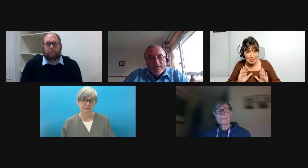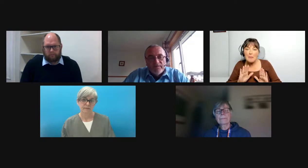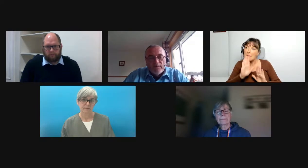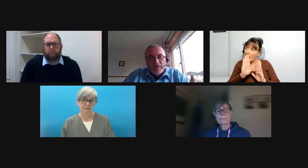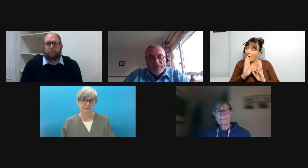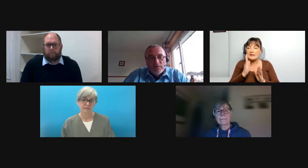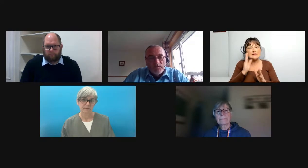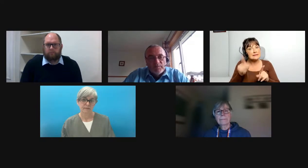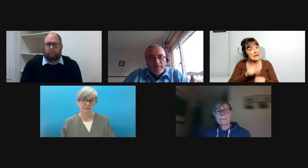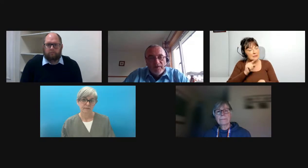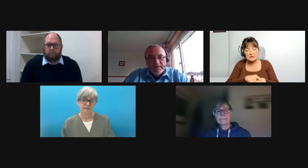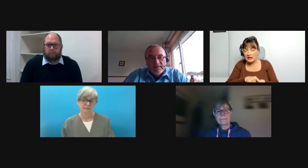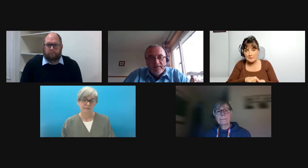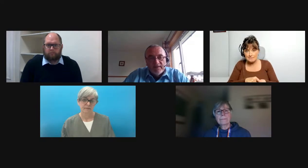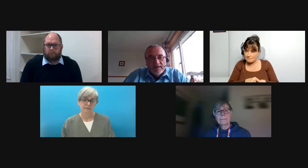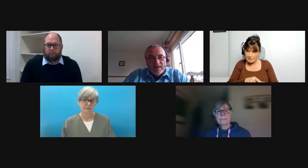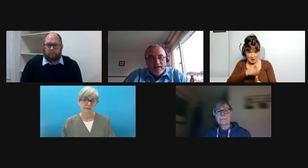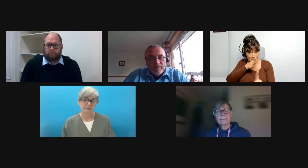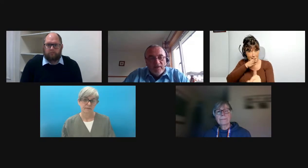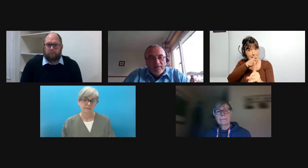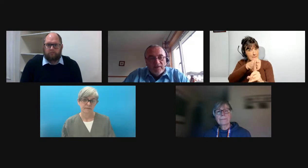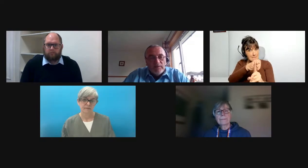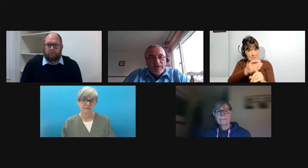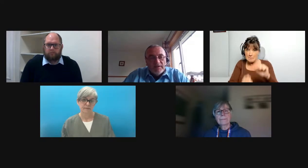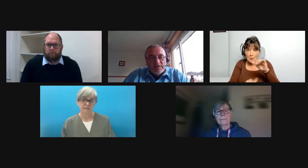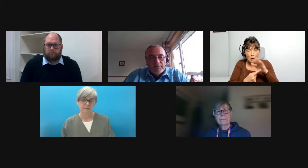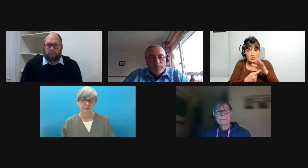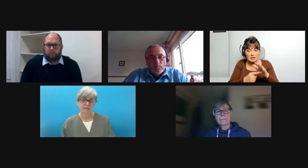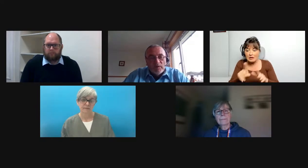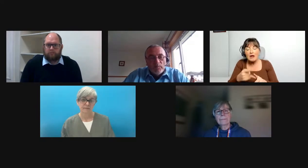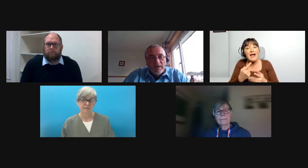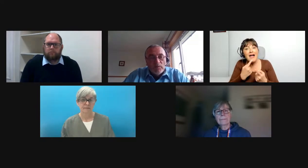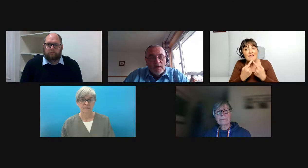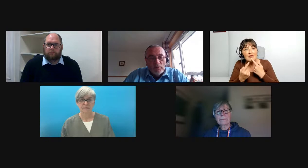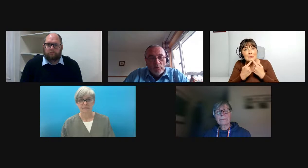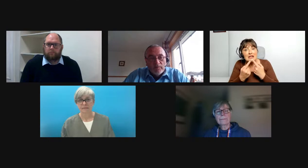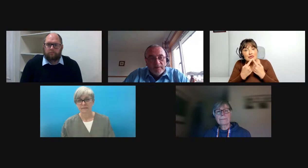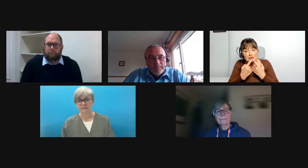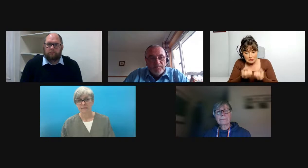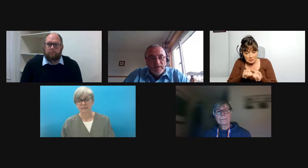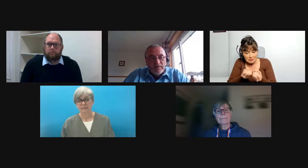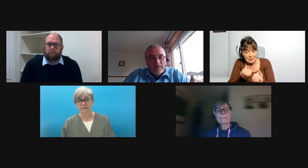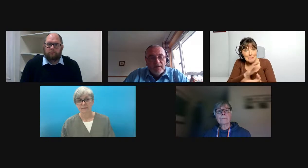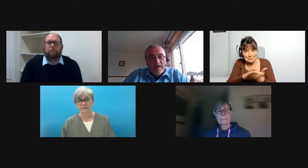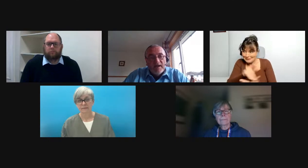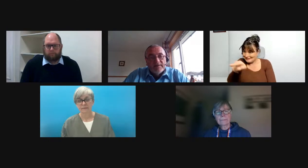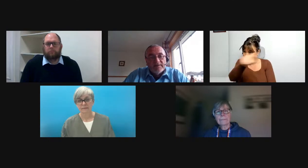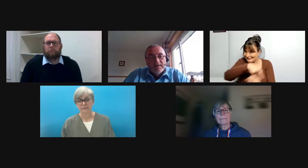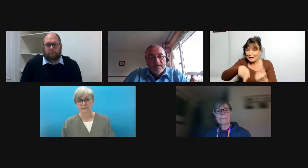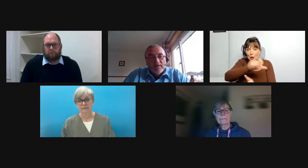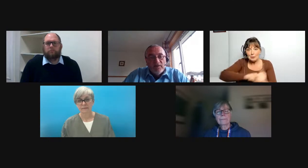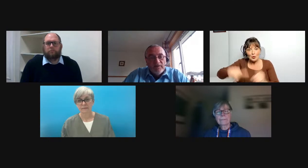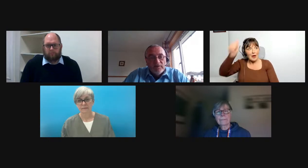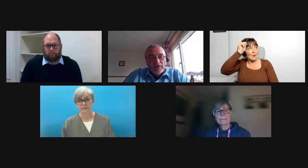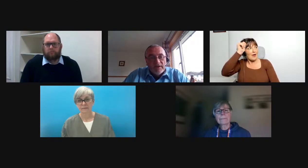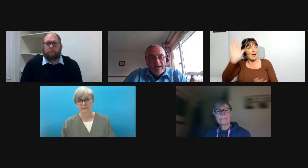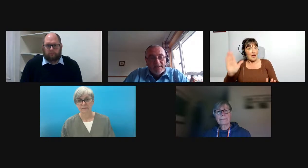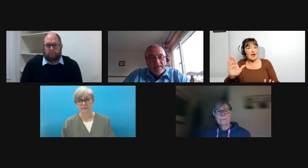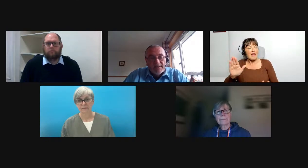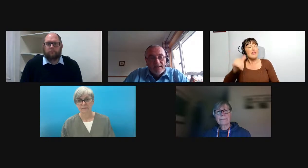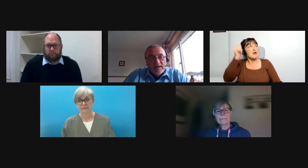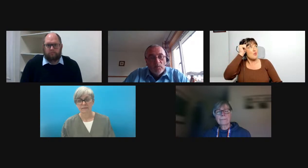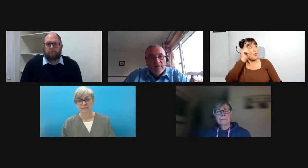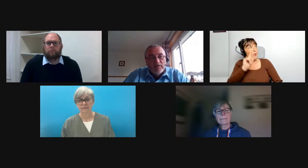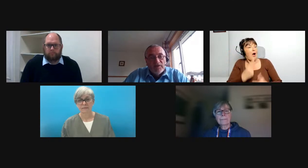important thing was that once the information was provided, that the communities were made aware of it and that they